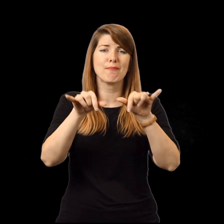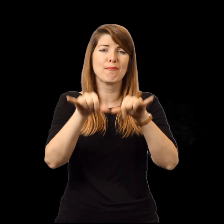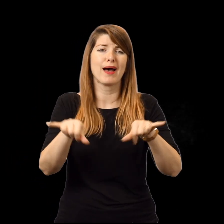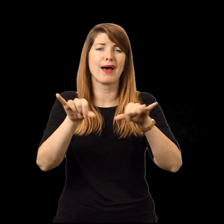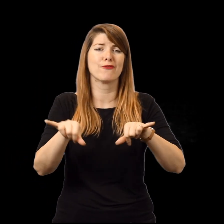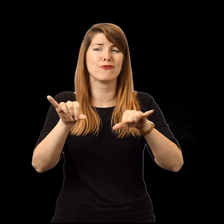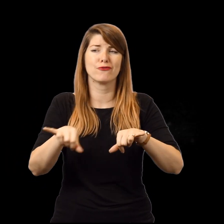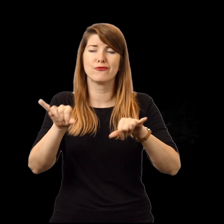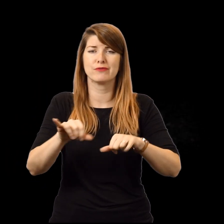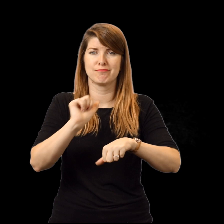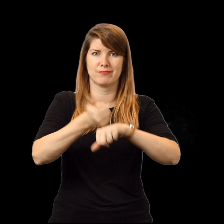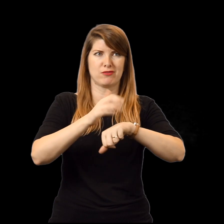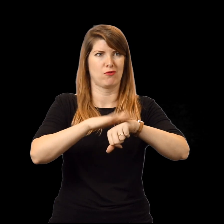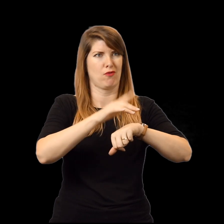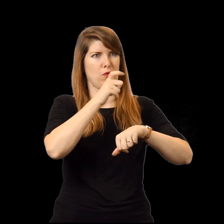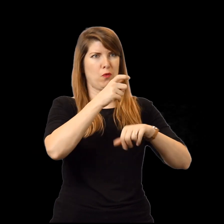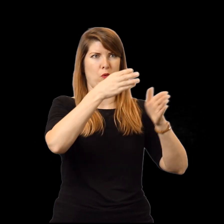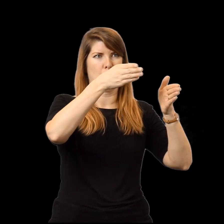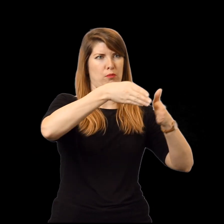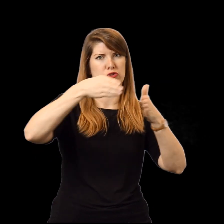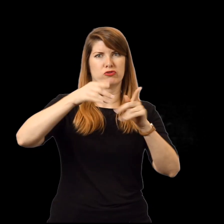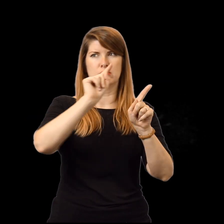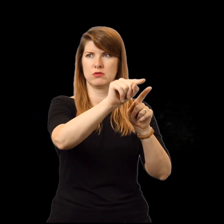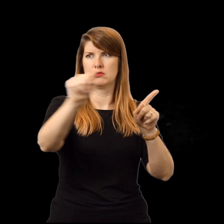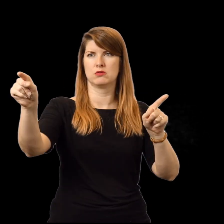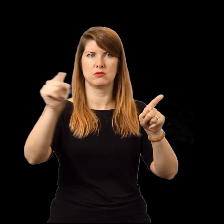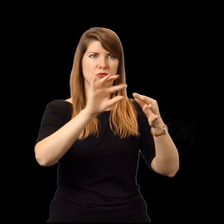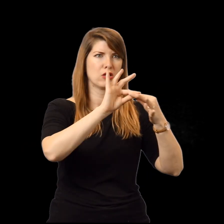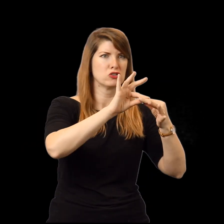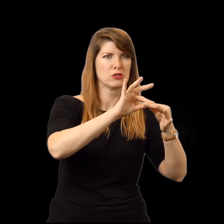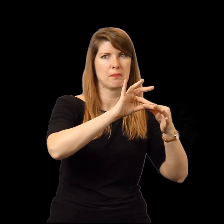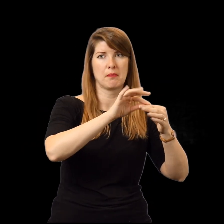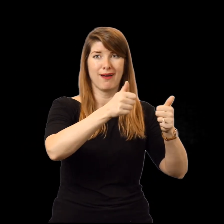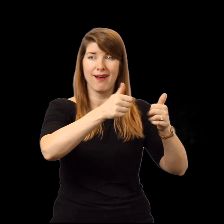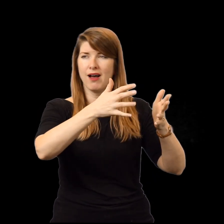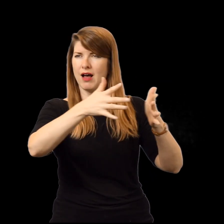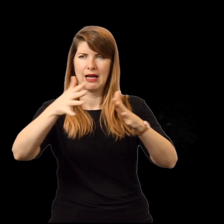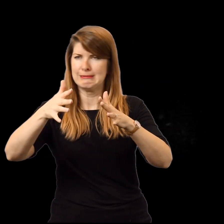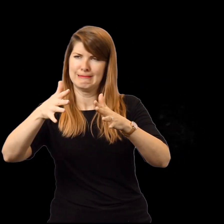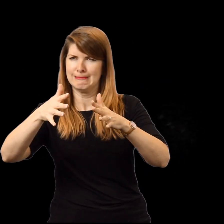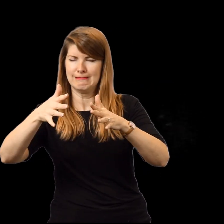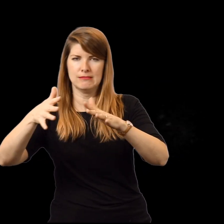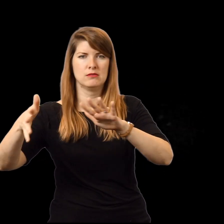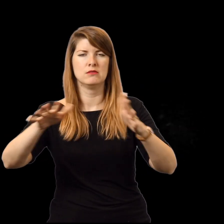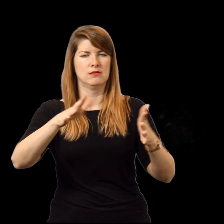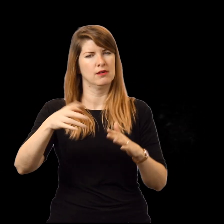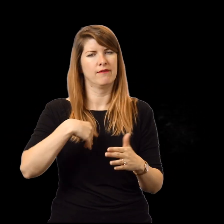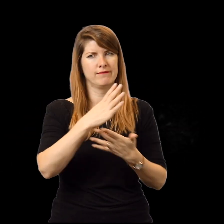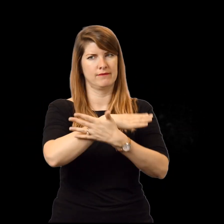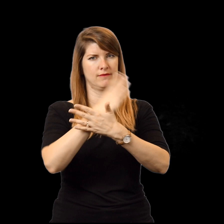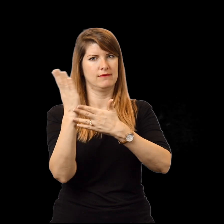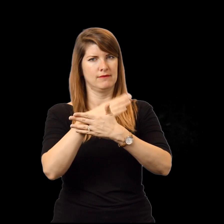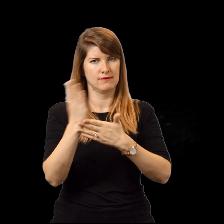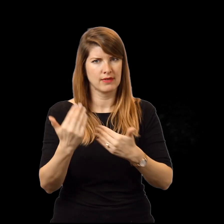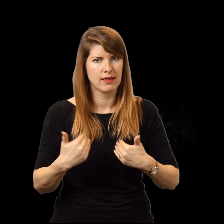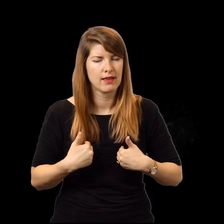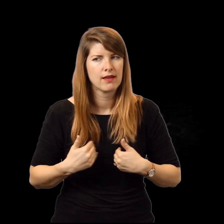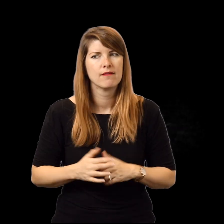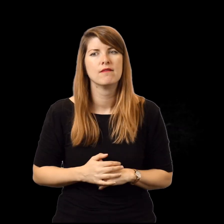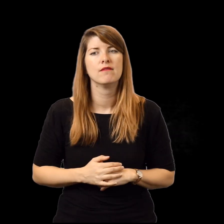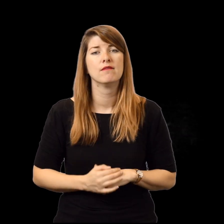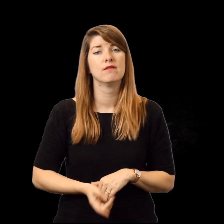So I can have different patterns of relationship depending on who I'm in relationship with. And the